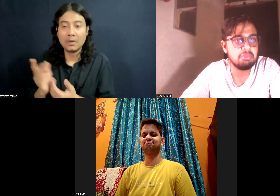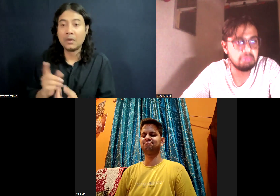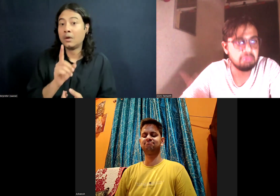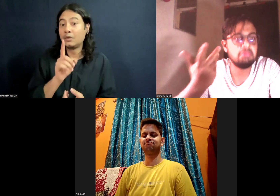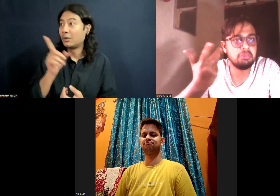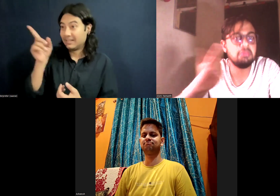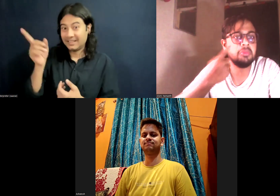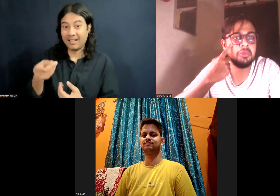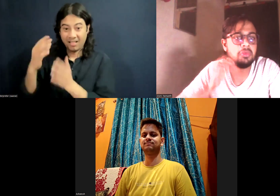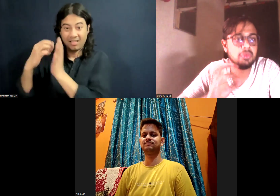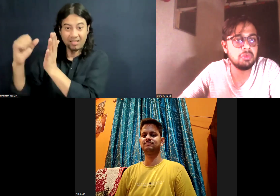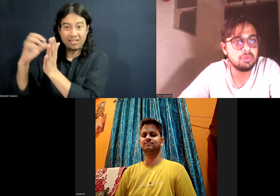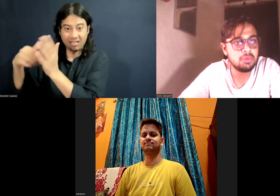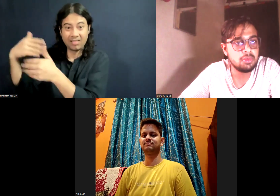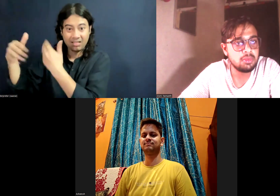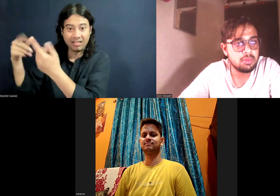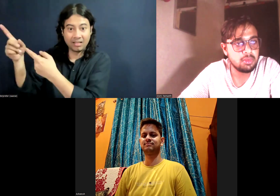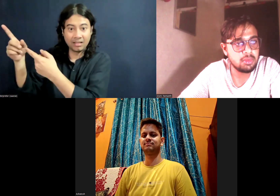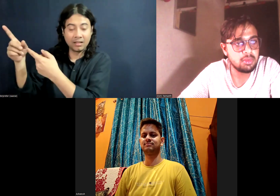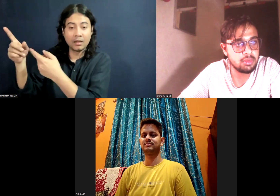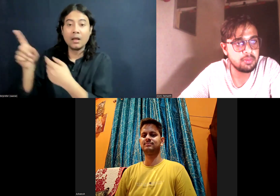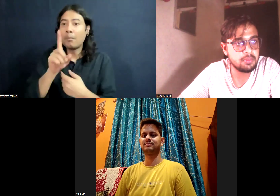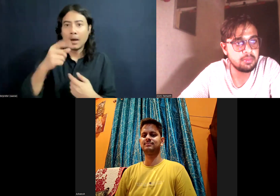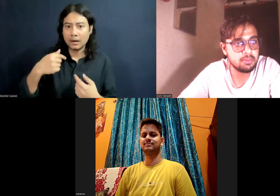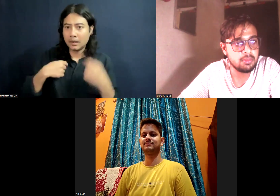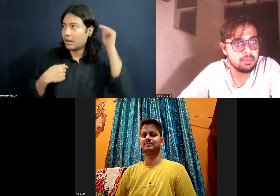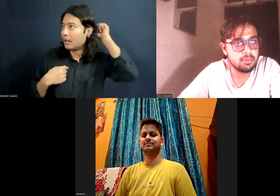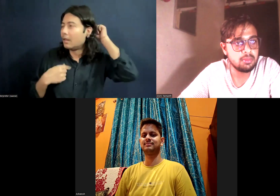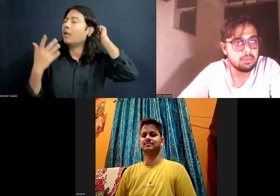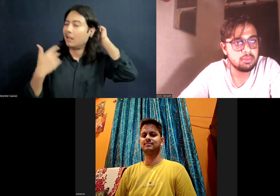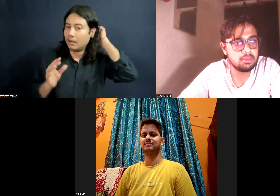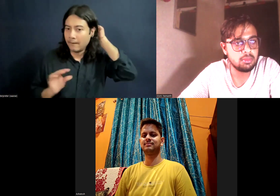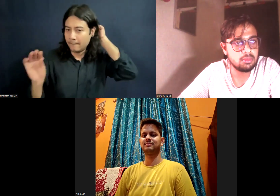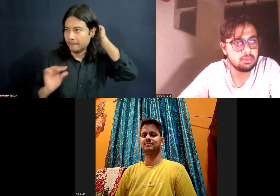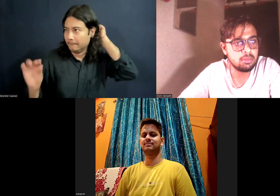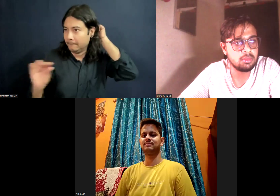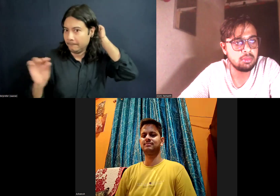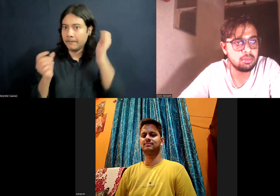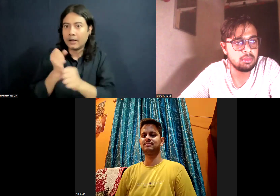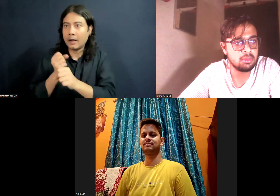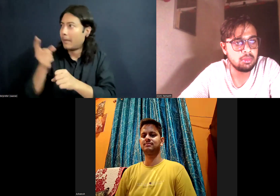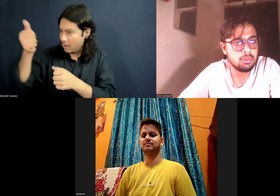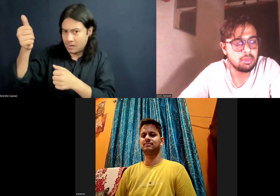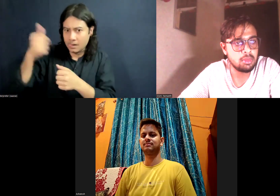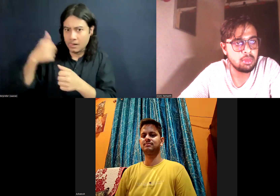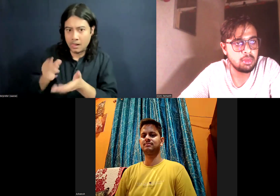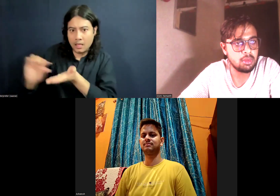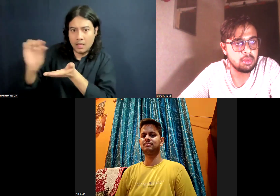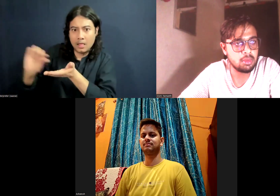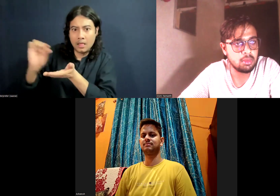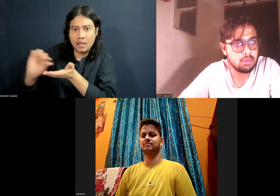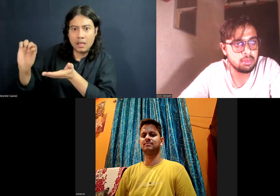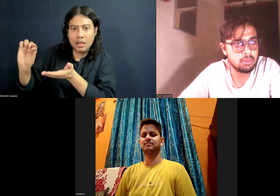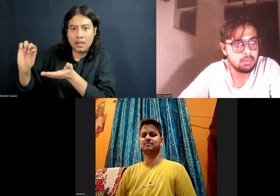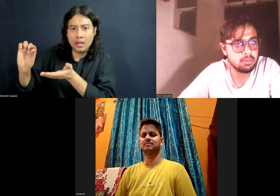have to be careful that we do not intentionally give money to somebody where the person is doing wrong thing. Here, the government,